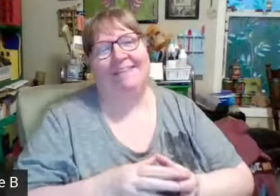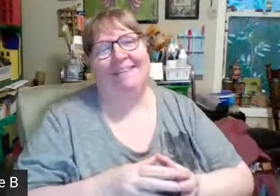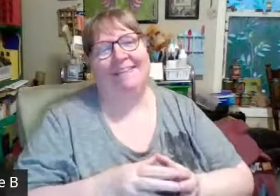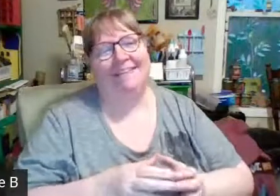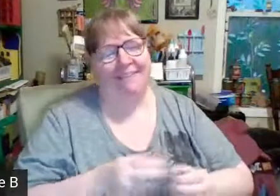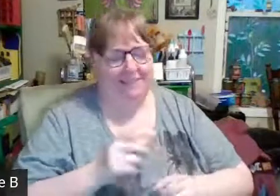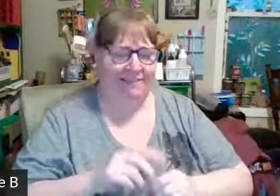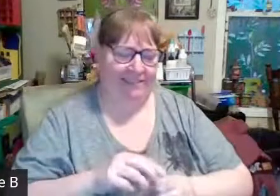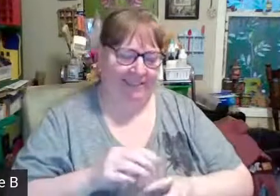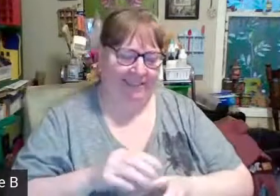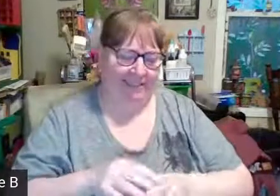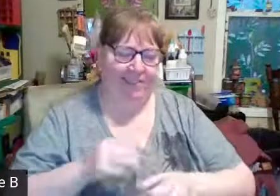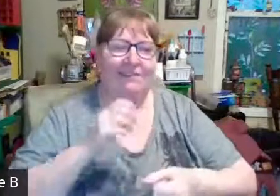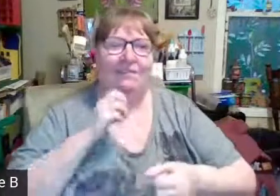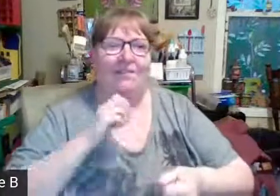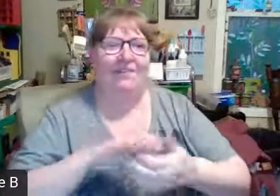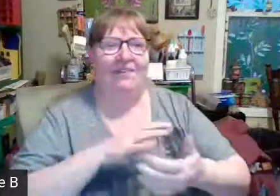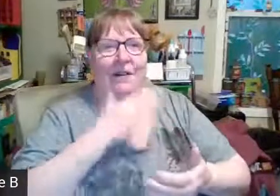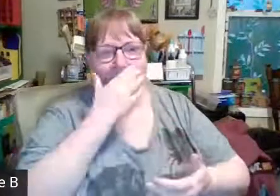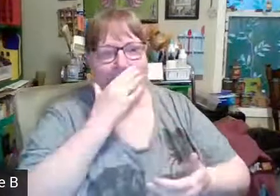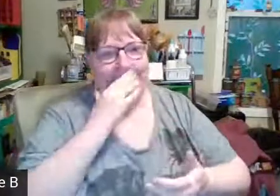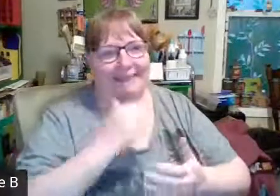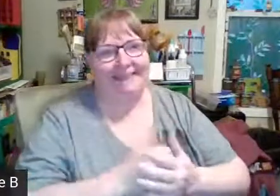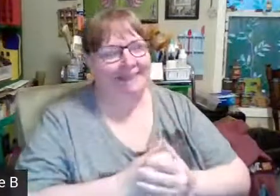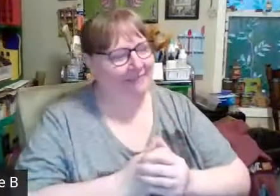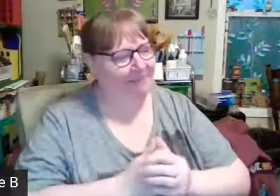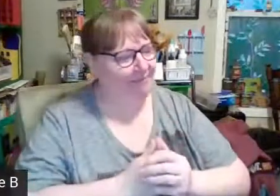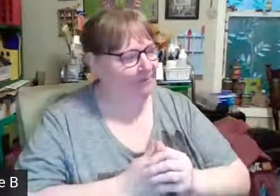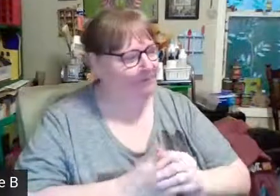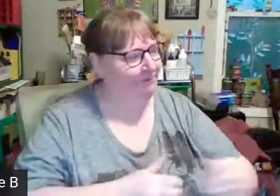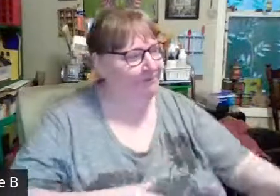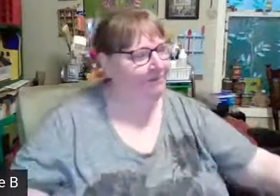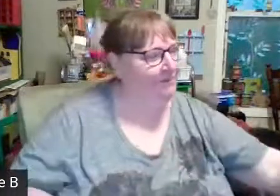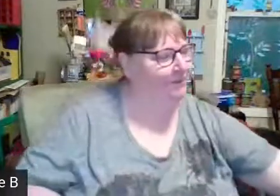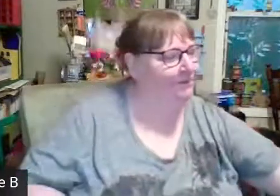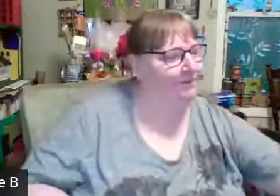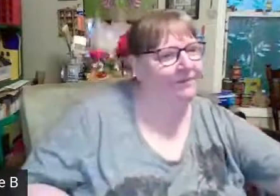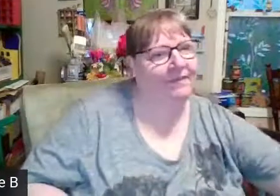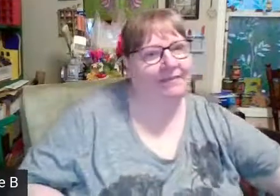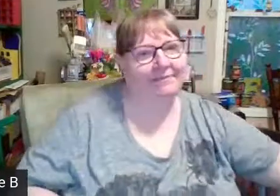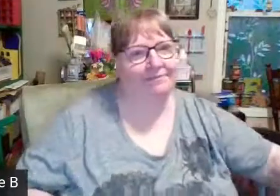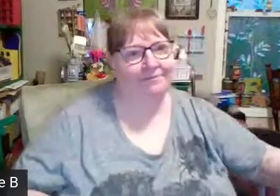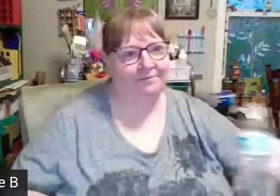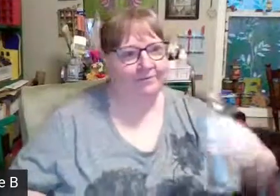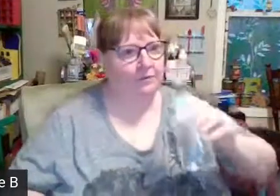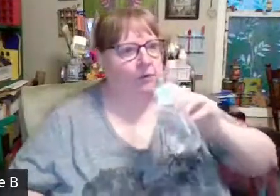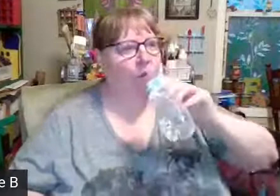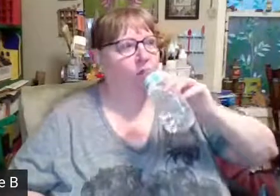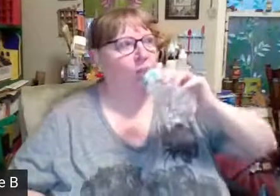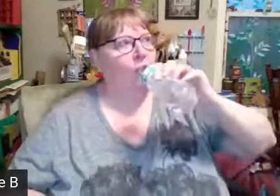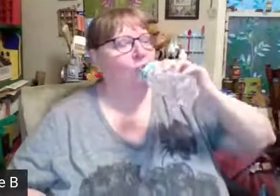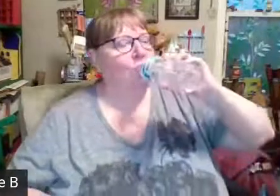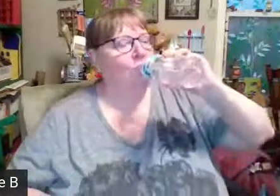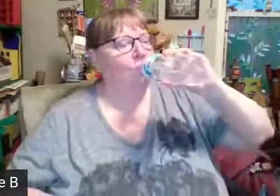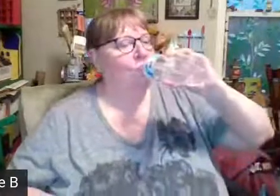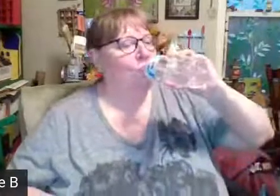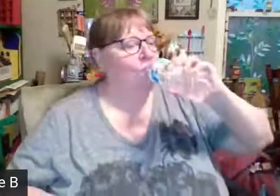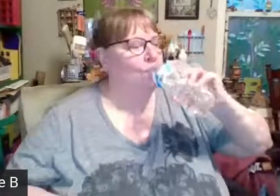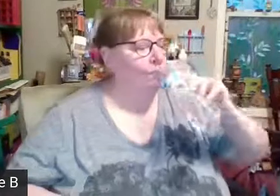that. Yeah, I'm sure you probably were for your first time. Because yeah. I remember that too. I was very stressed